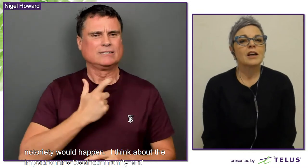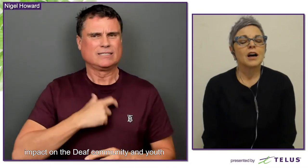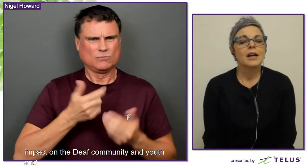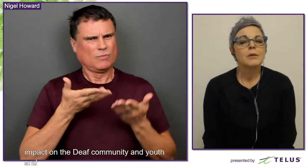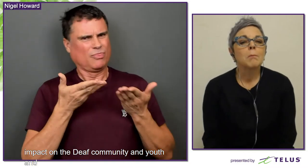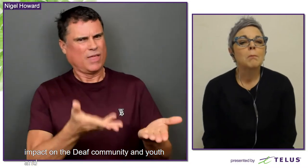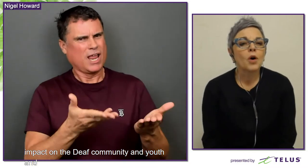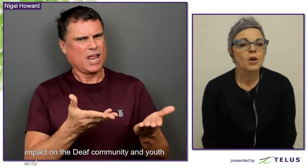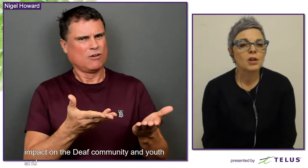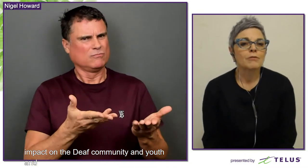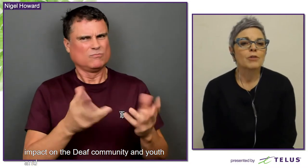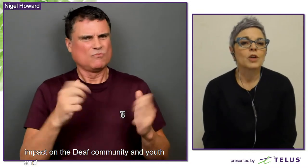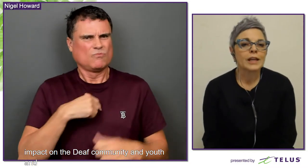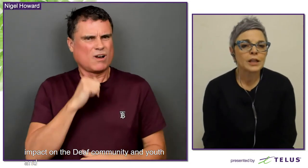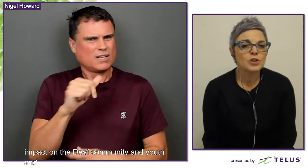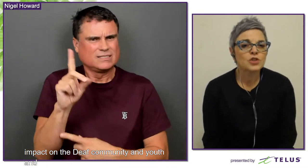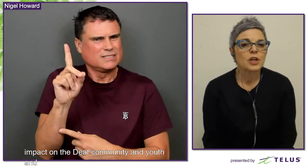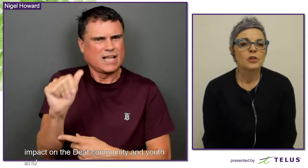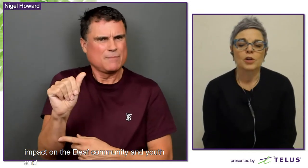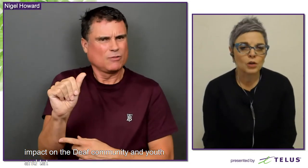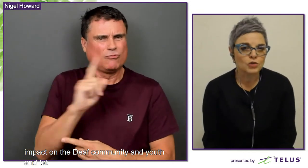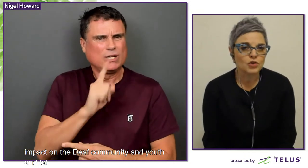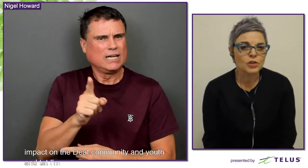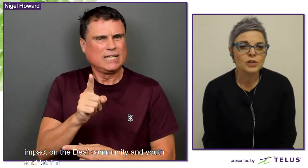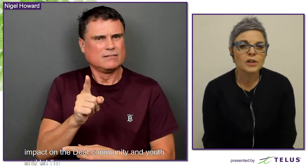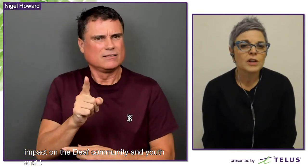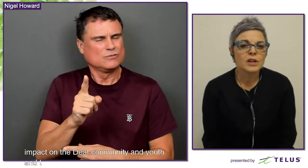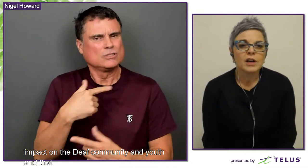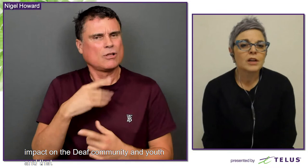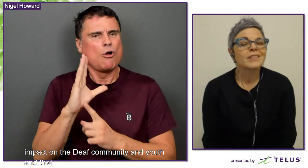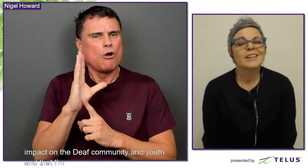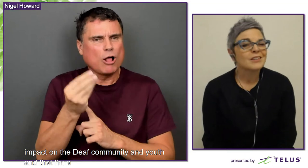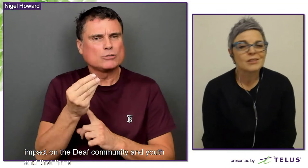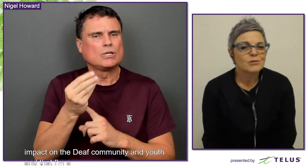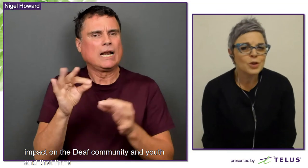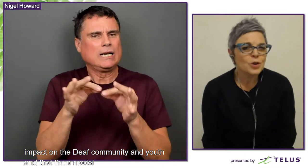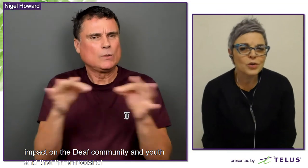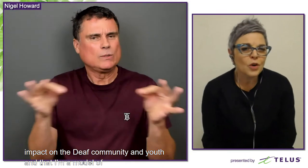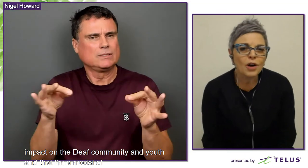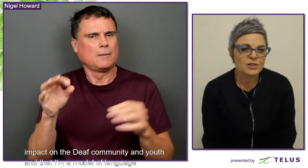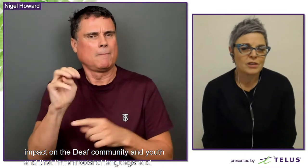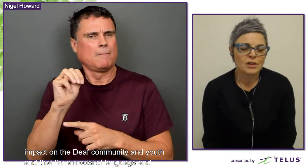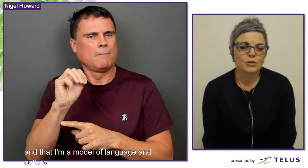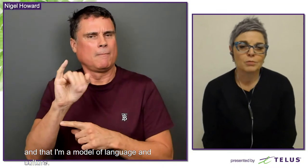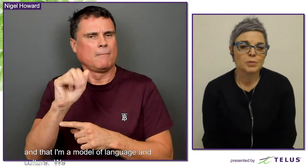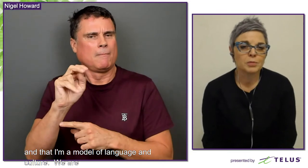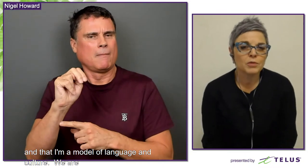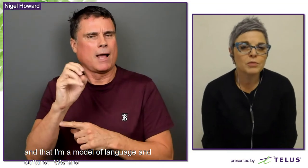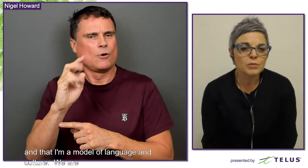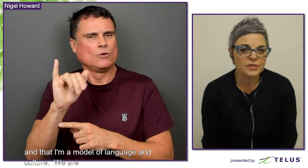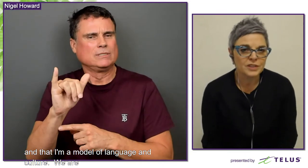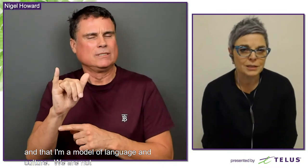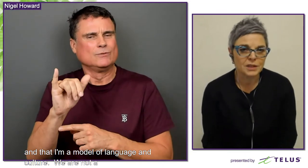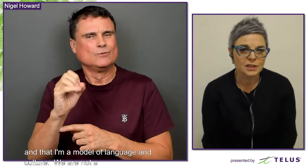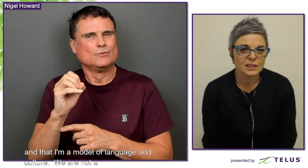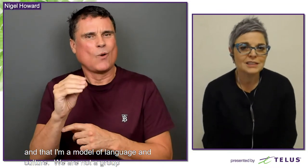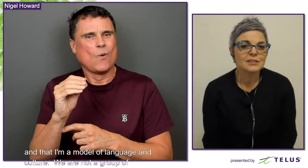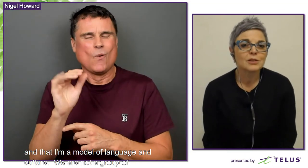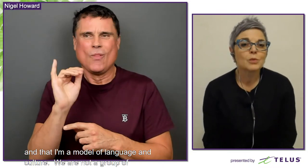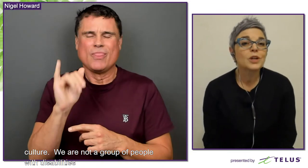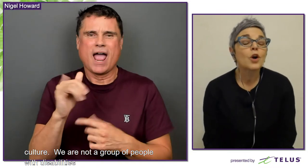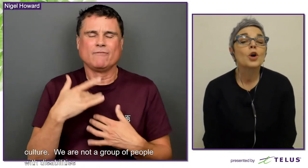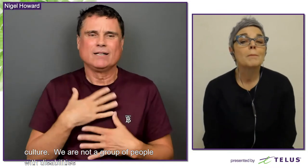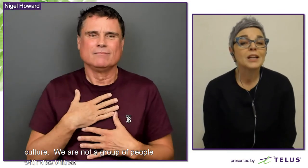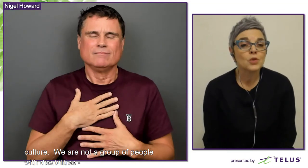that I am a model of our language and our culture, and that we are not a group of people with